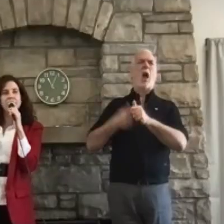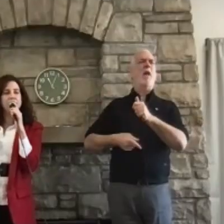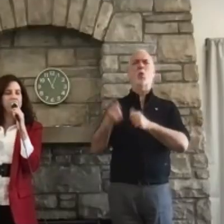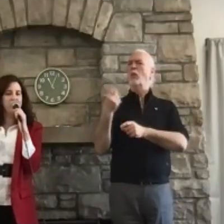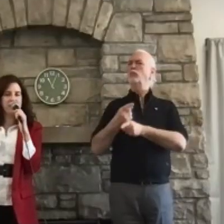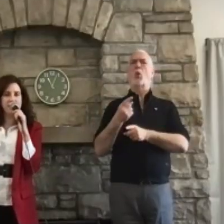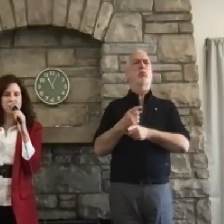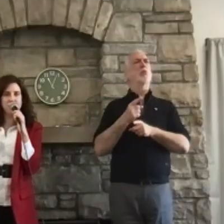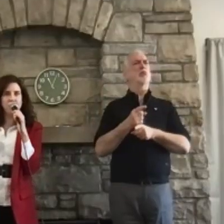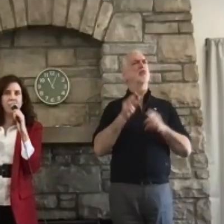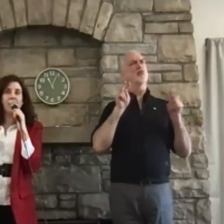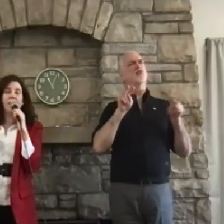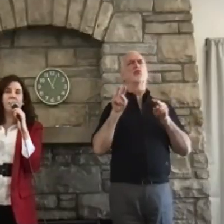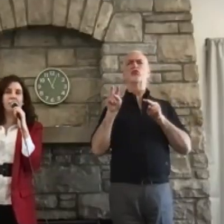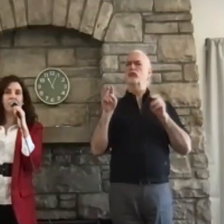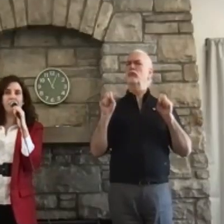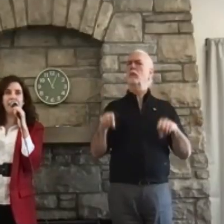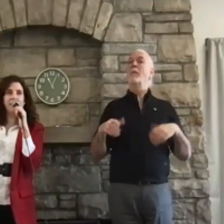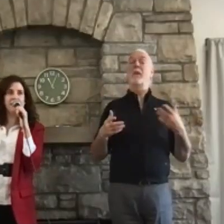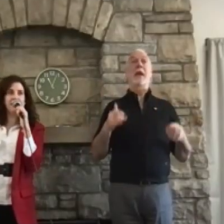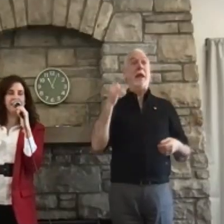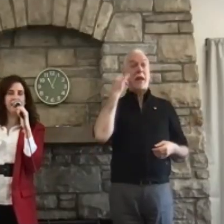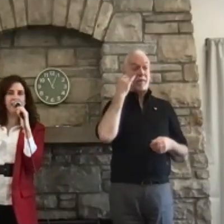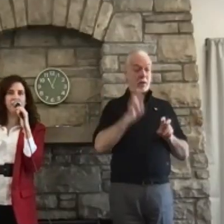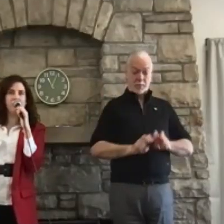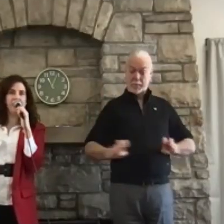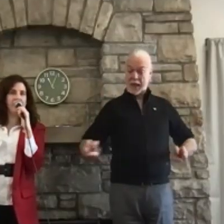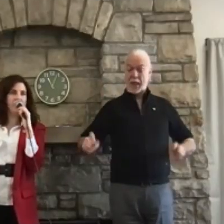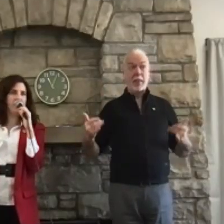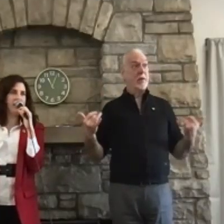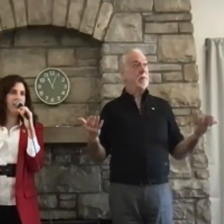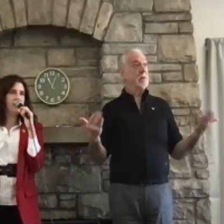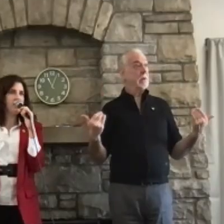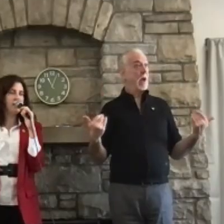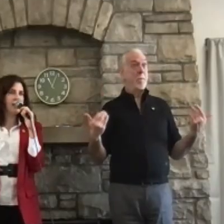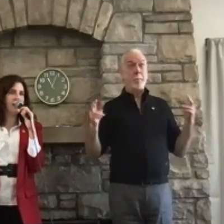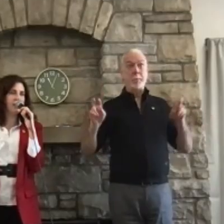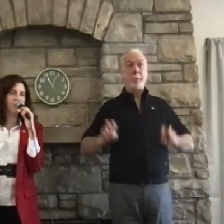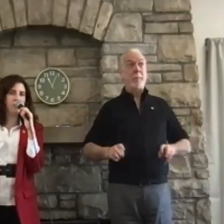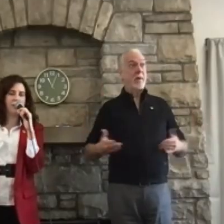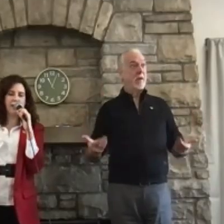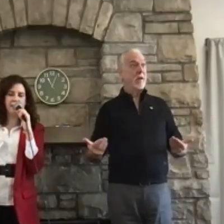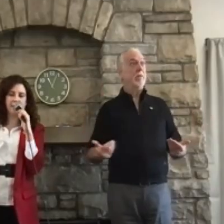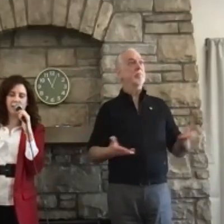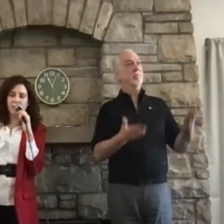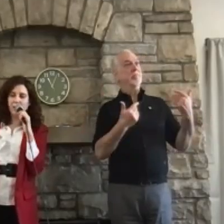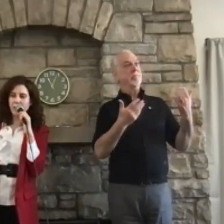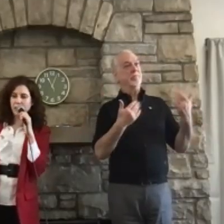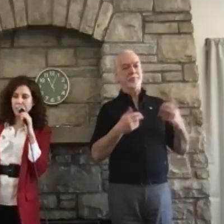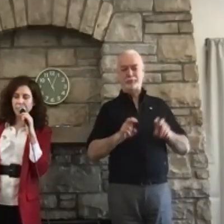be bearing witness to. If our panelists can make their way up at your own